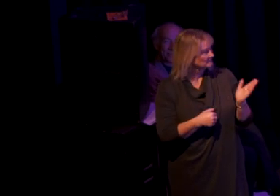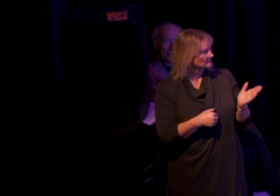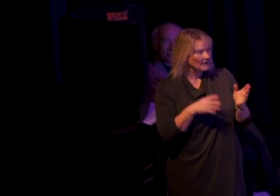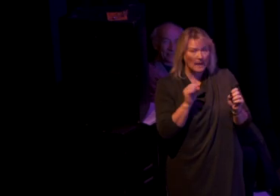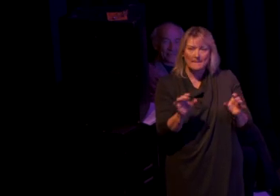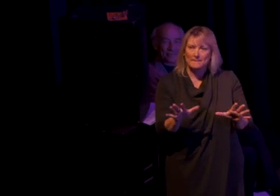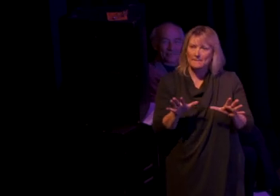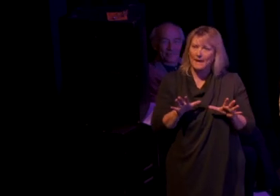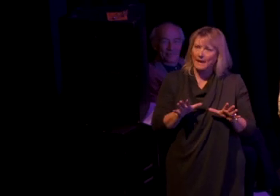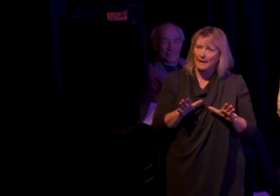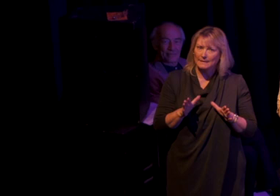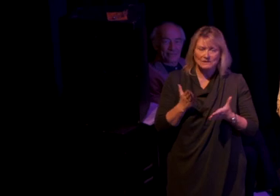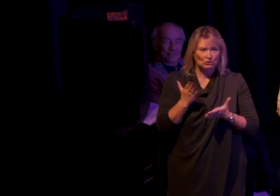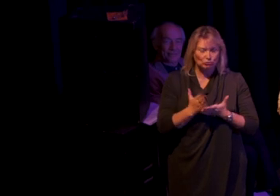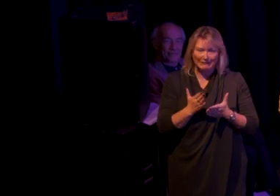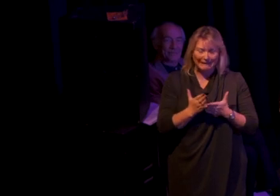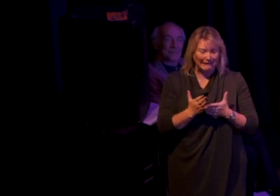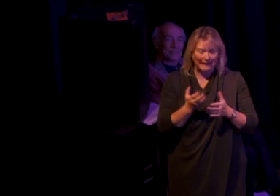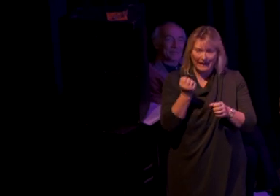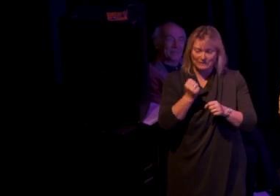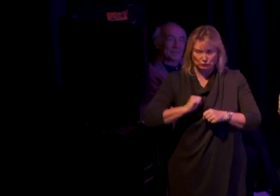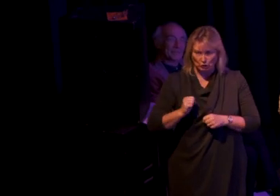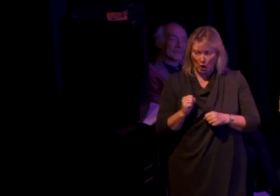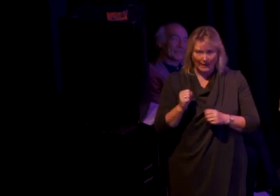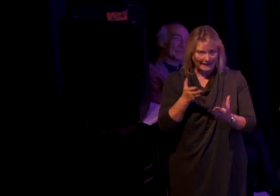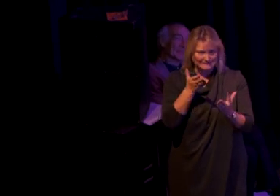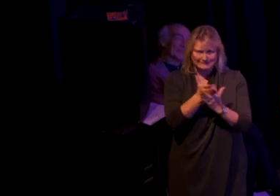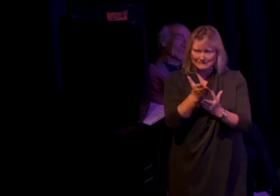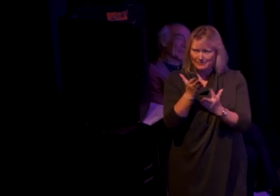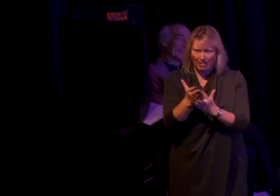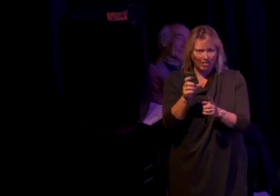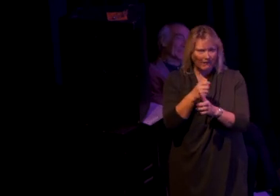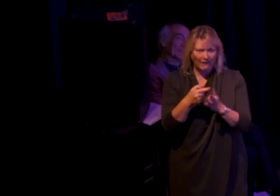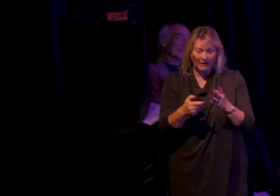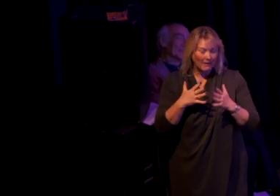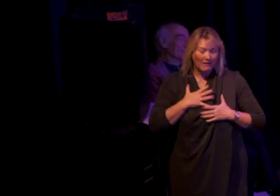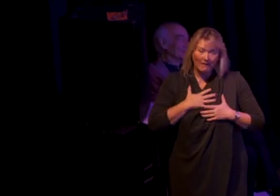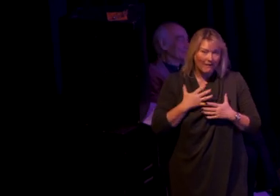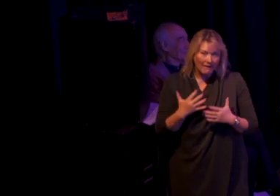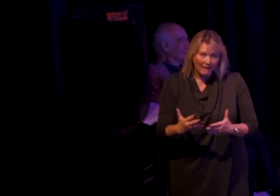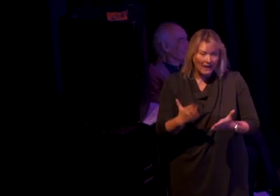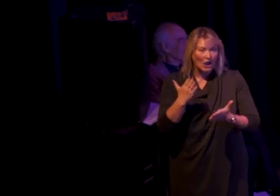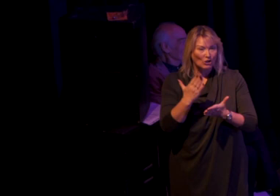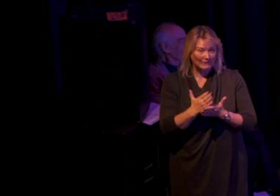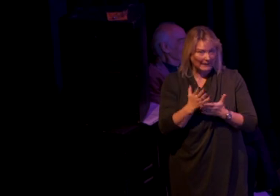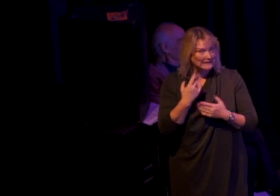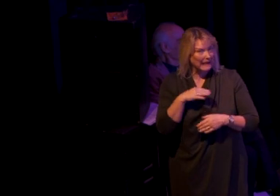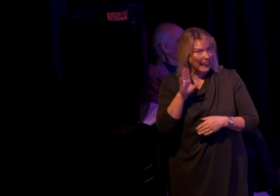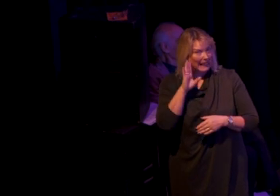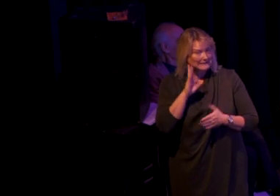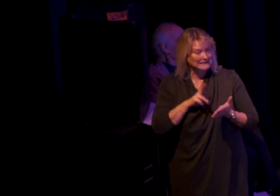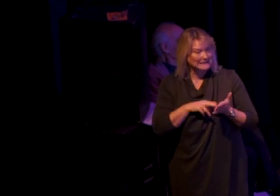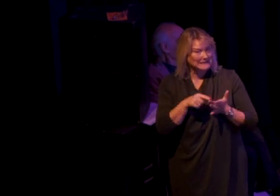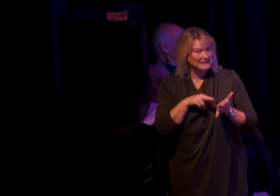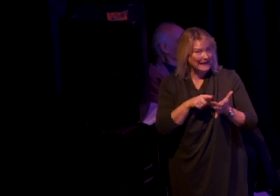how accessible things are here in Scotland, and I've truly taken the words of Ninian on board